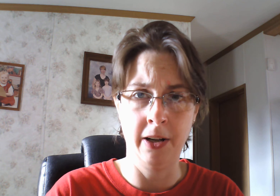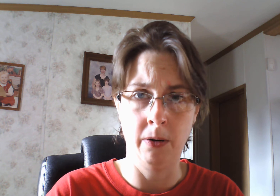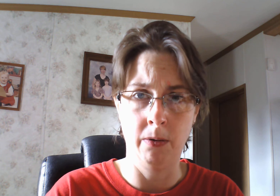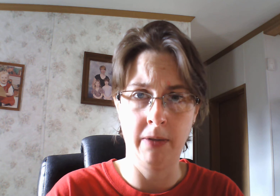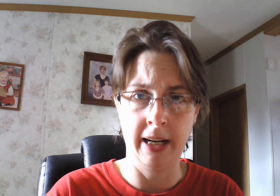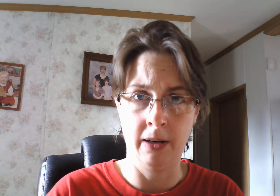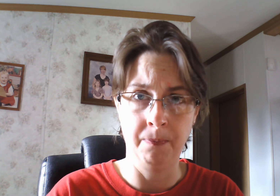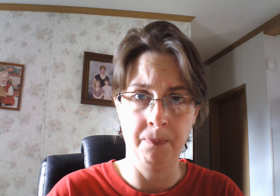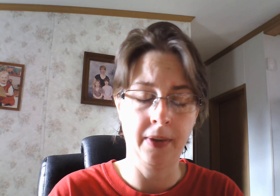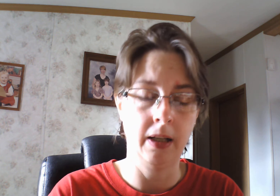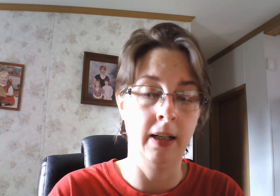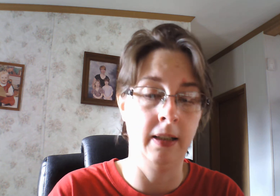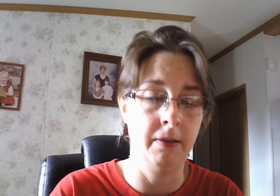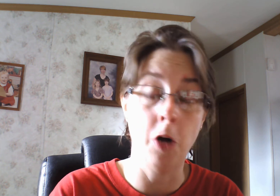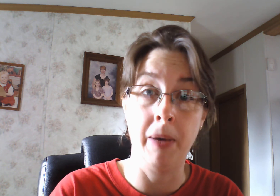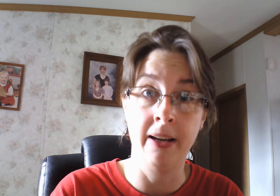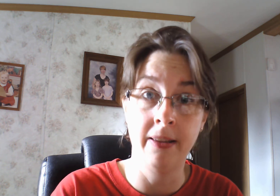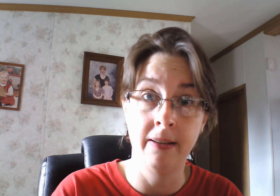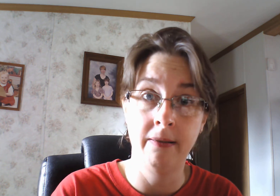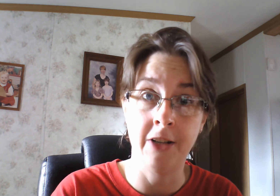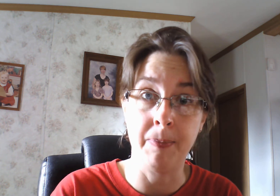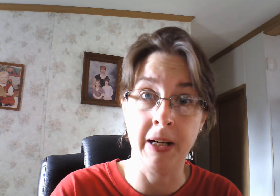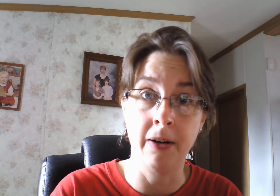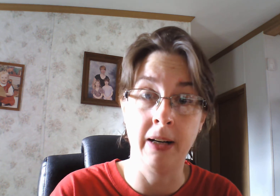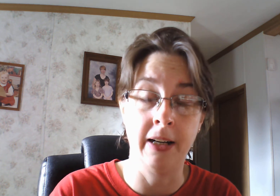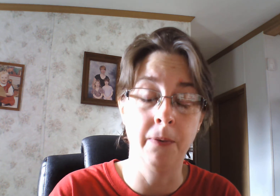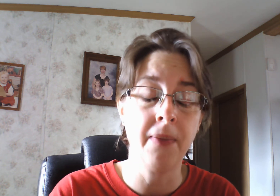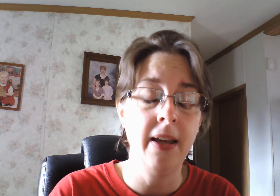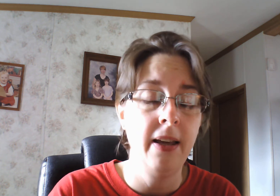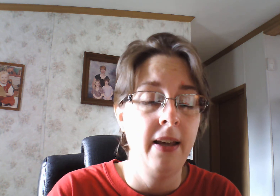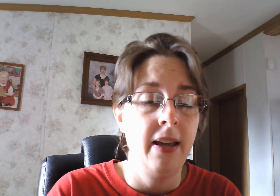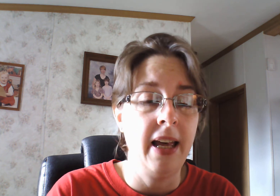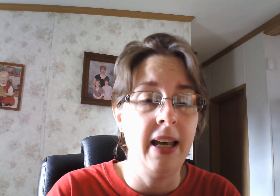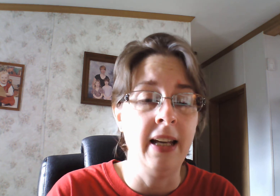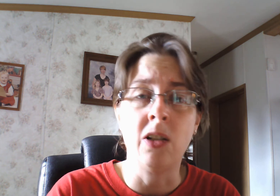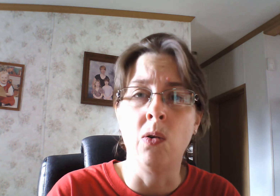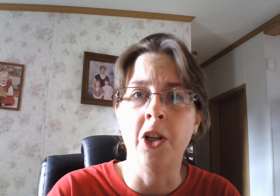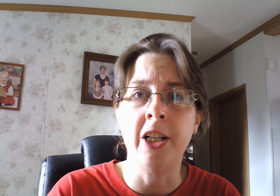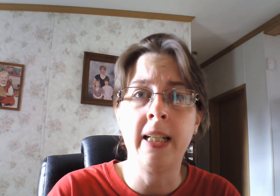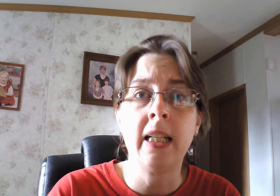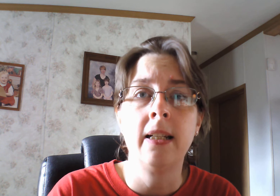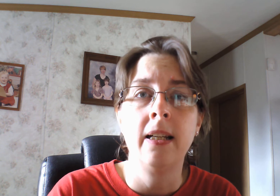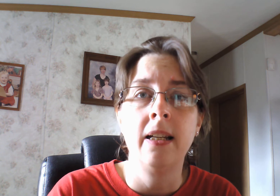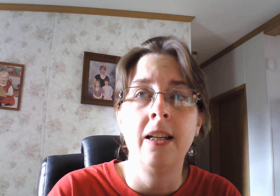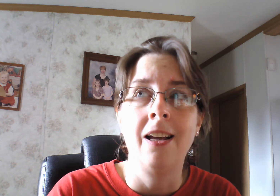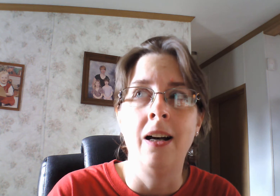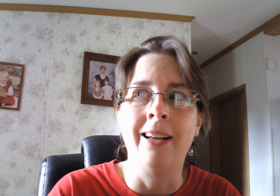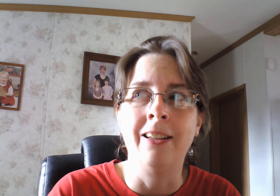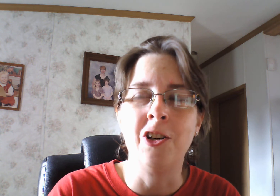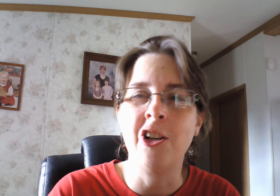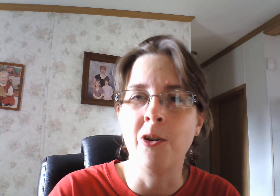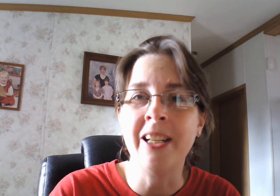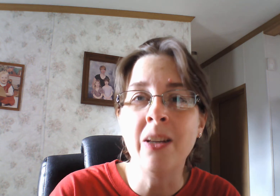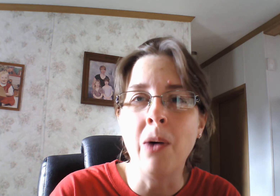C&O Canal towpath, Chesapeake, Ohio. It's gorgeous. There's turtles in the